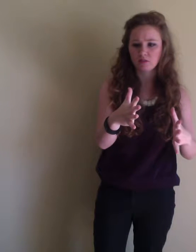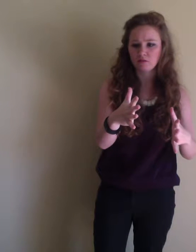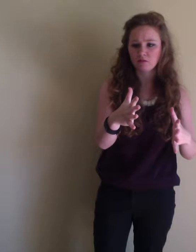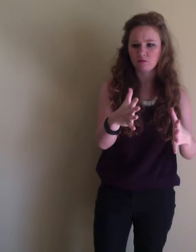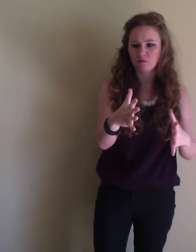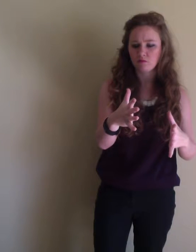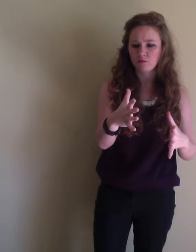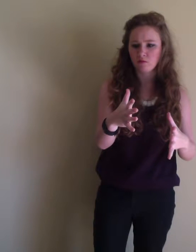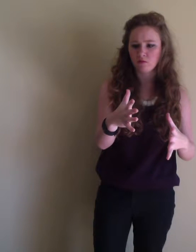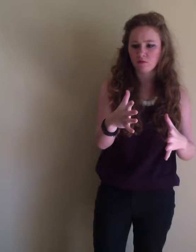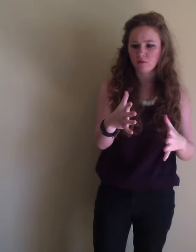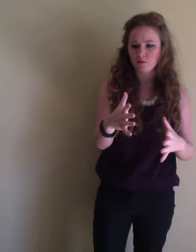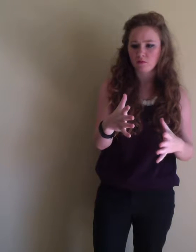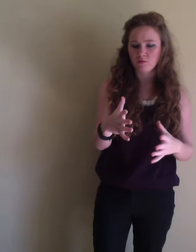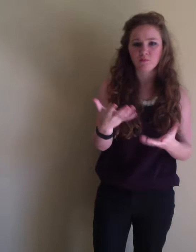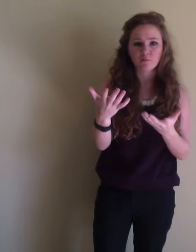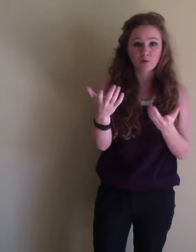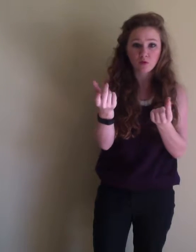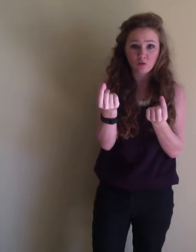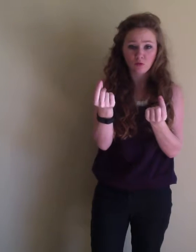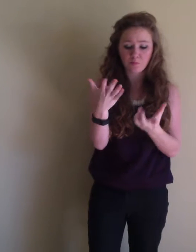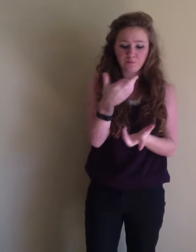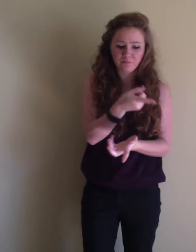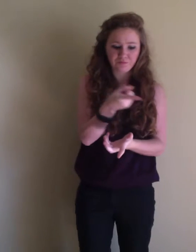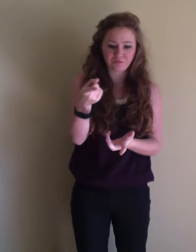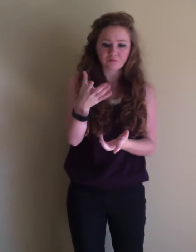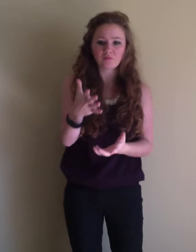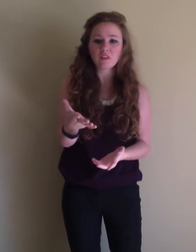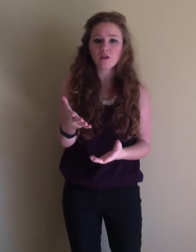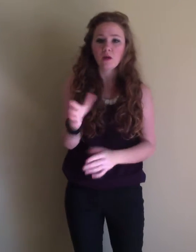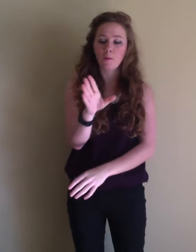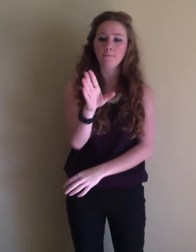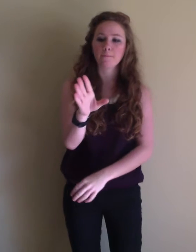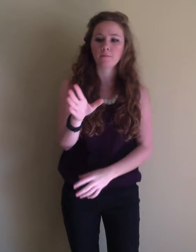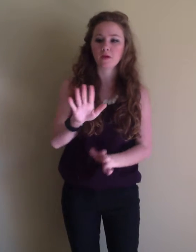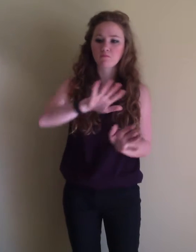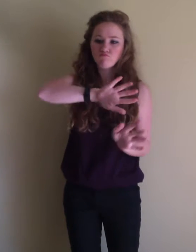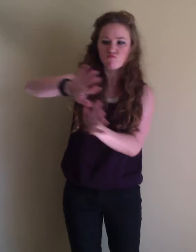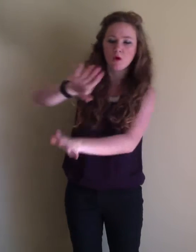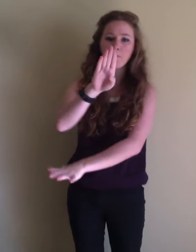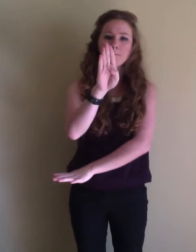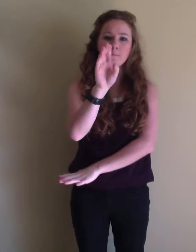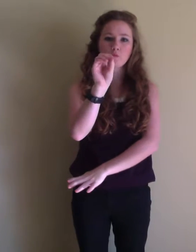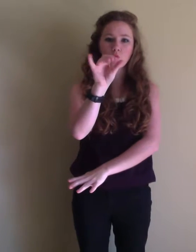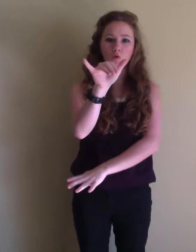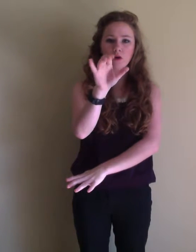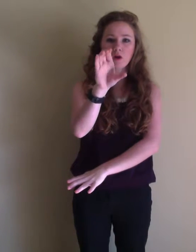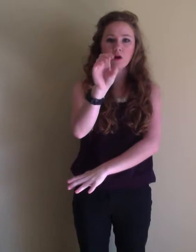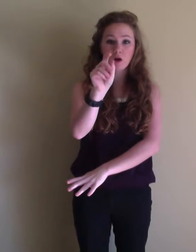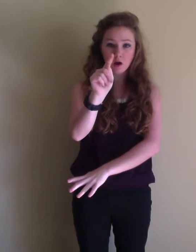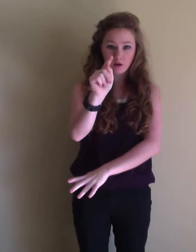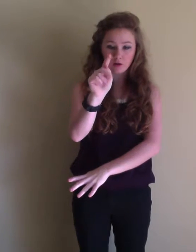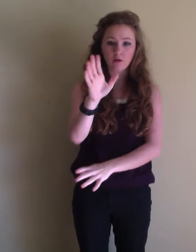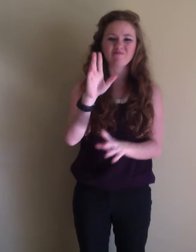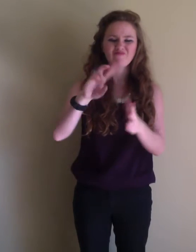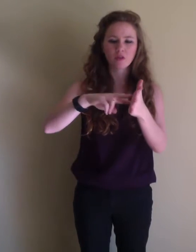items. They stop purchasing these items. And this is where the ladies, the colonial women, really stepped up. Girl power, right? They really stepped up and said, all right, we got